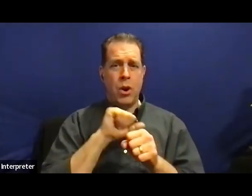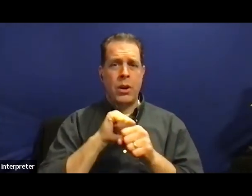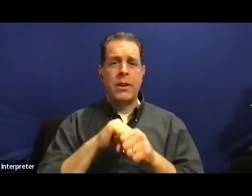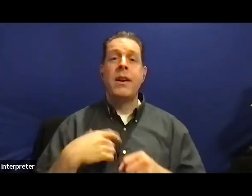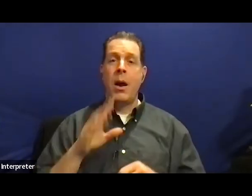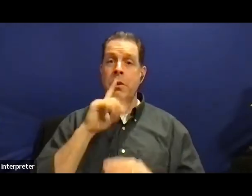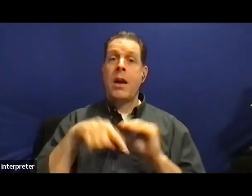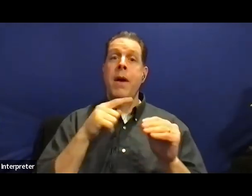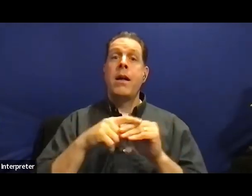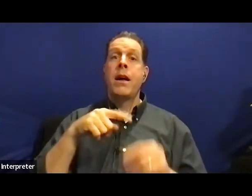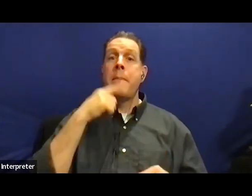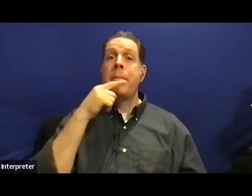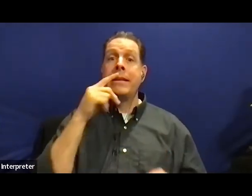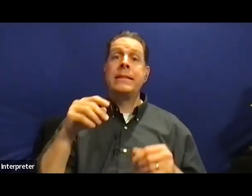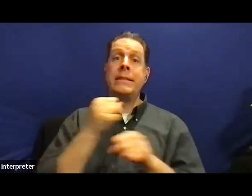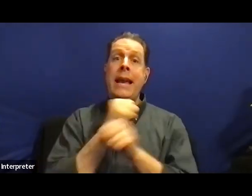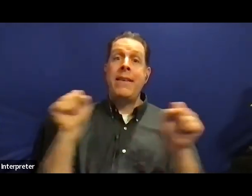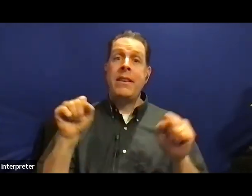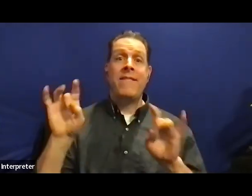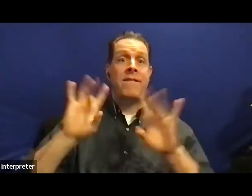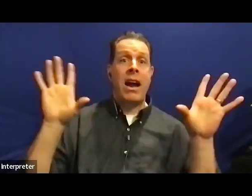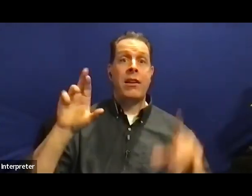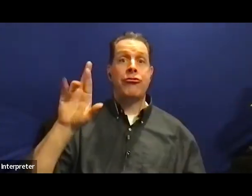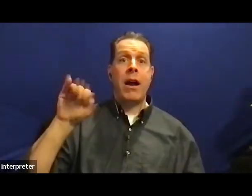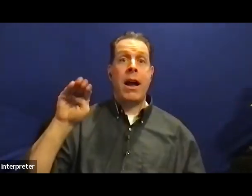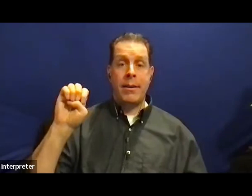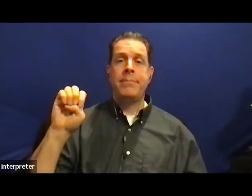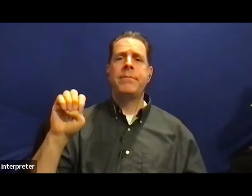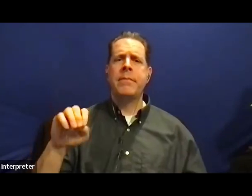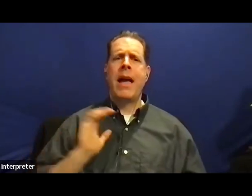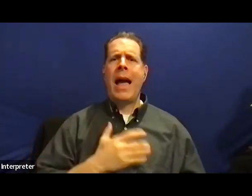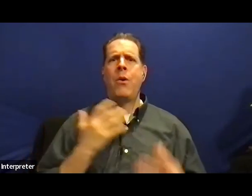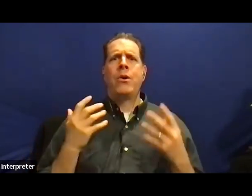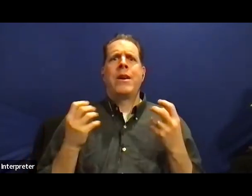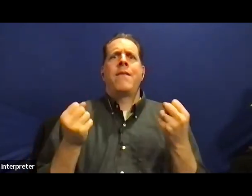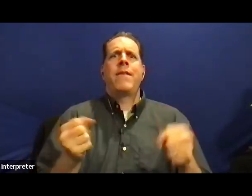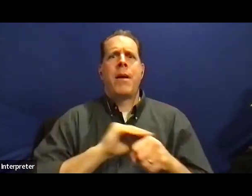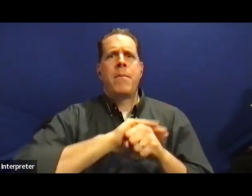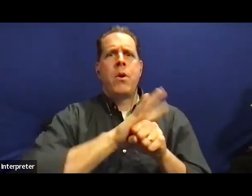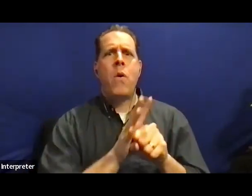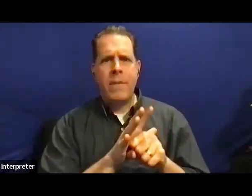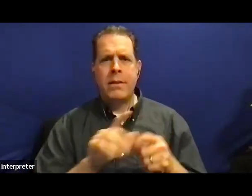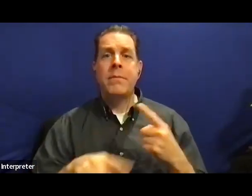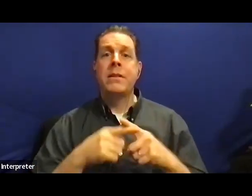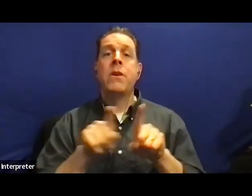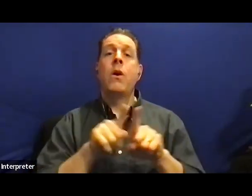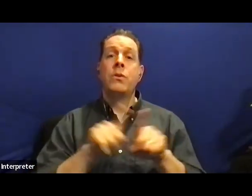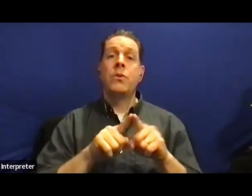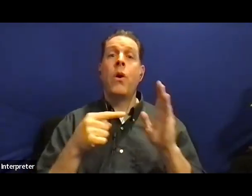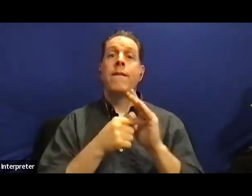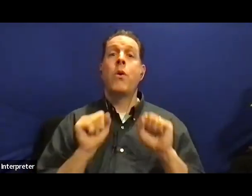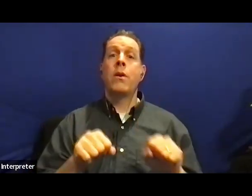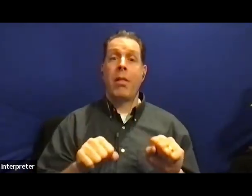speak to public safety and violent crime, our continued recovery from COVID, and affordable housing